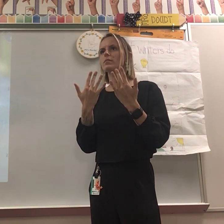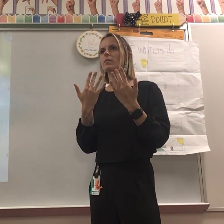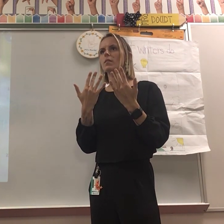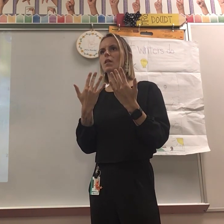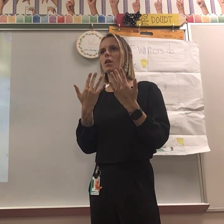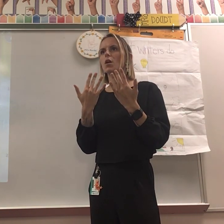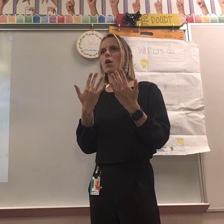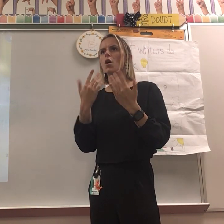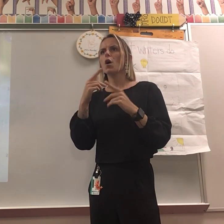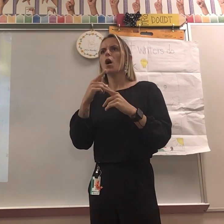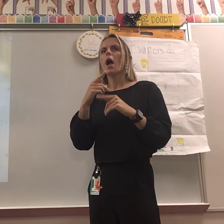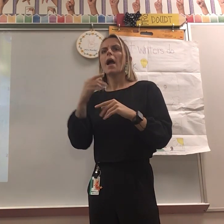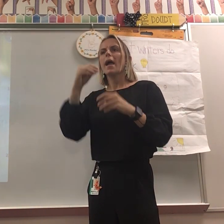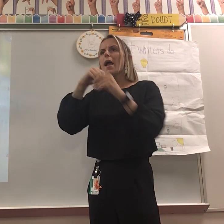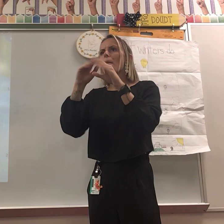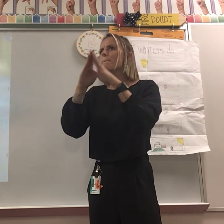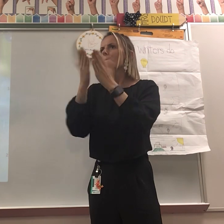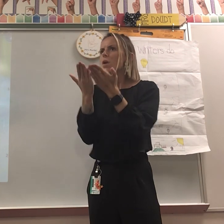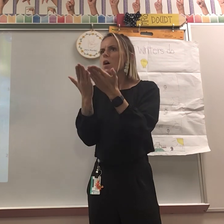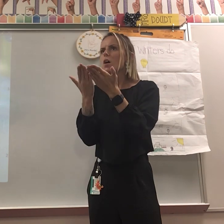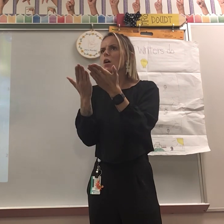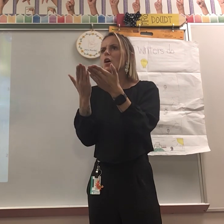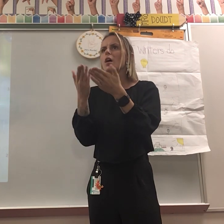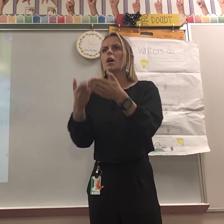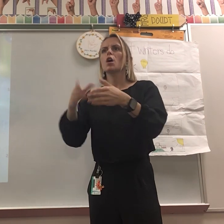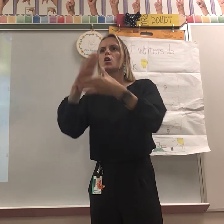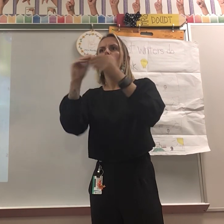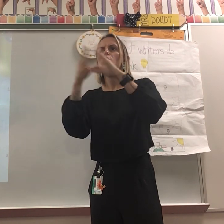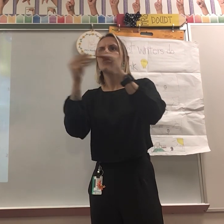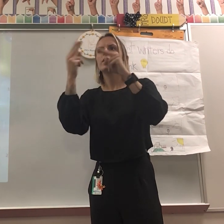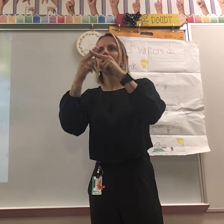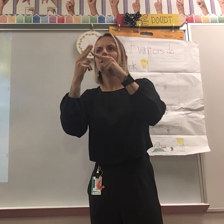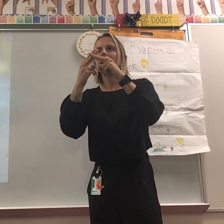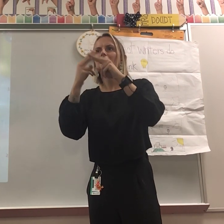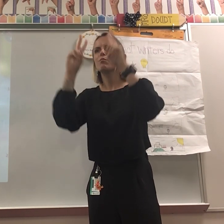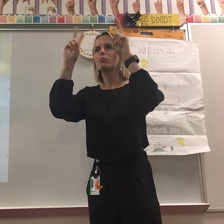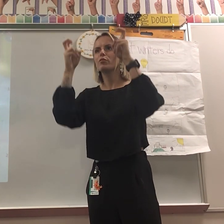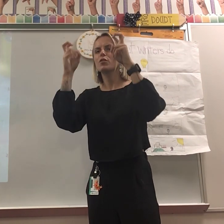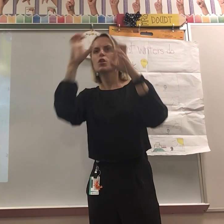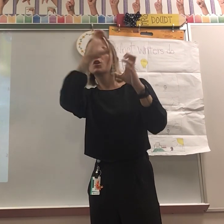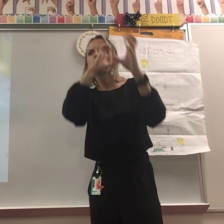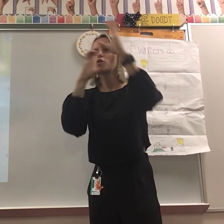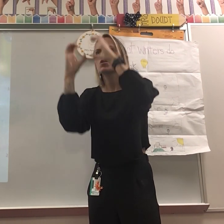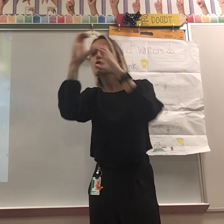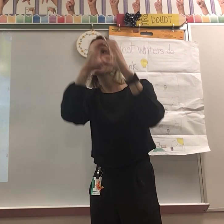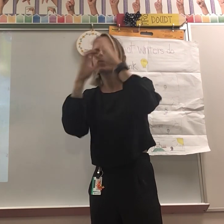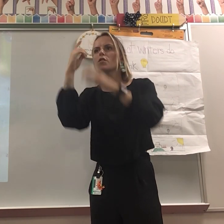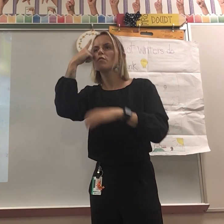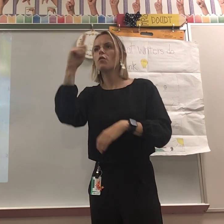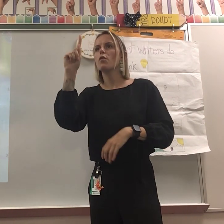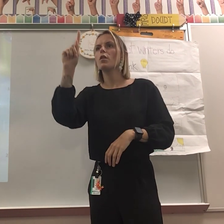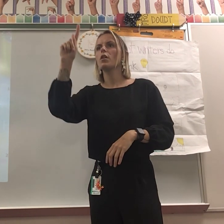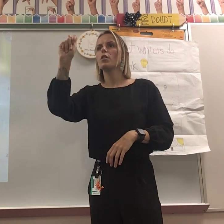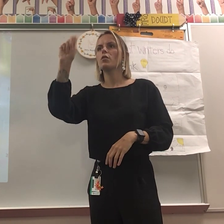Searching for Trolls. So one page back. Find a quote from the author